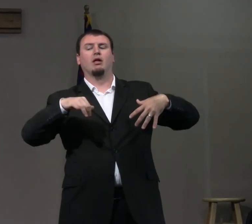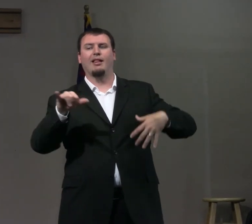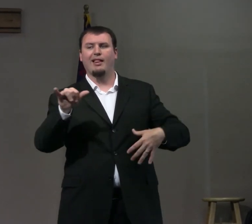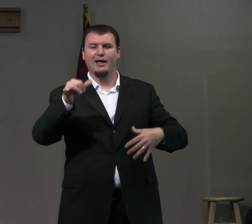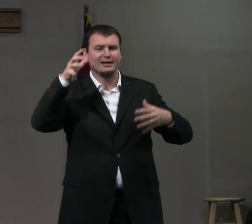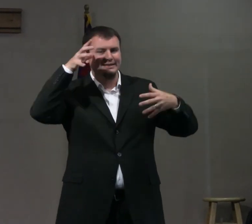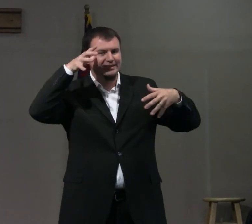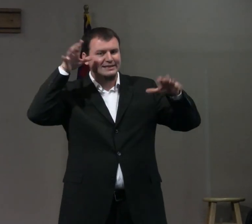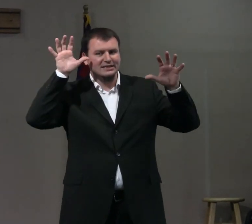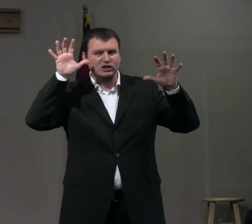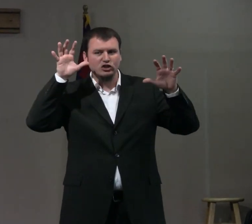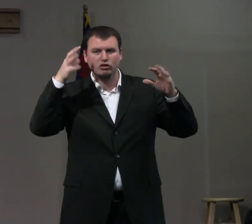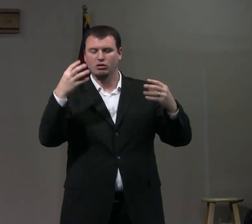and not know what to do.